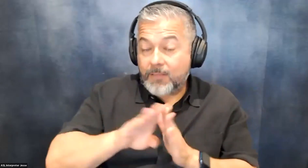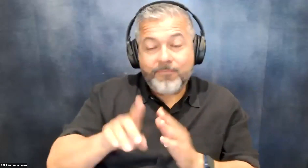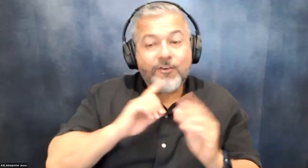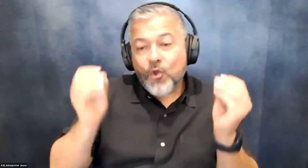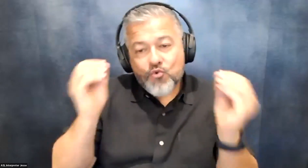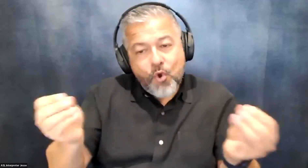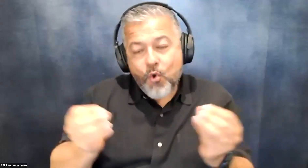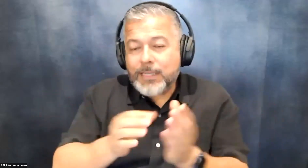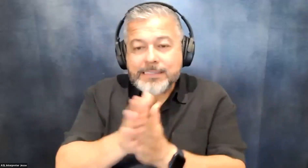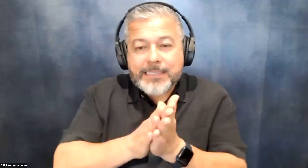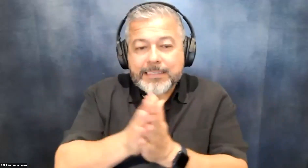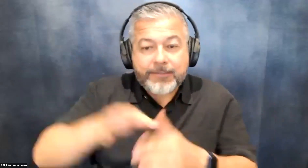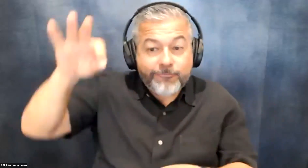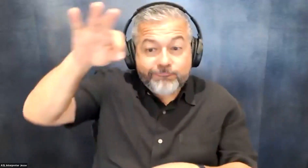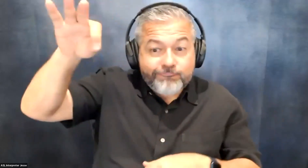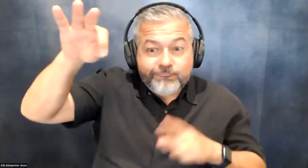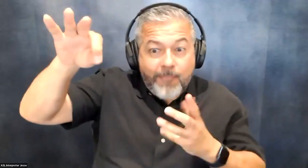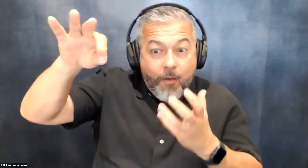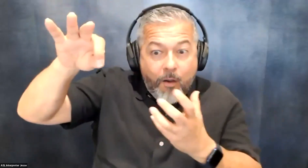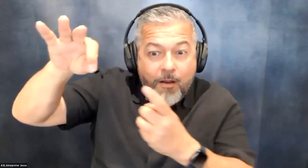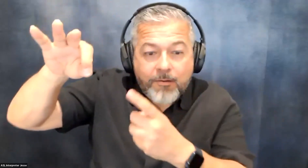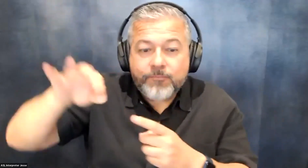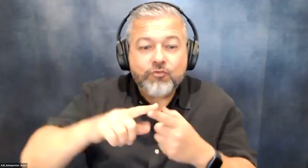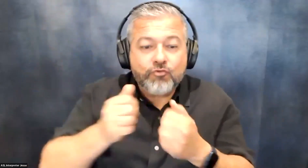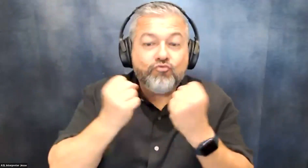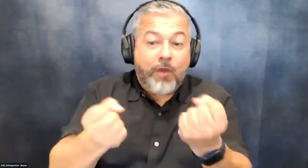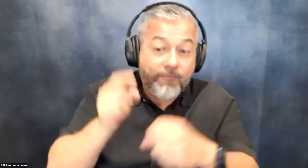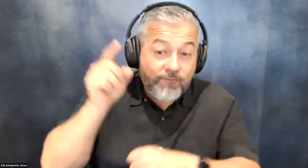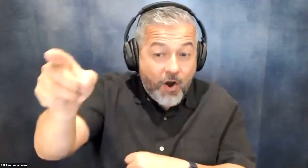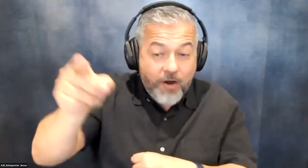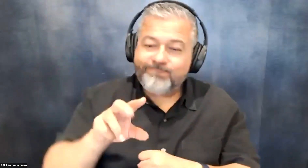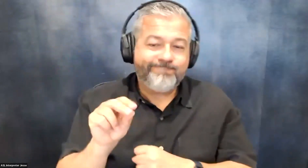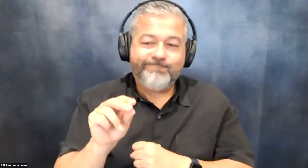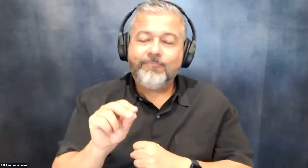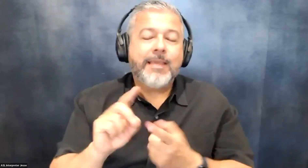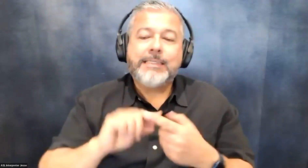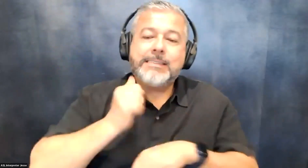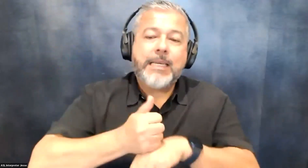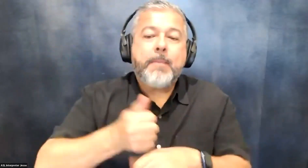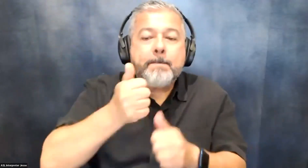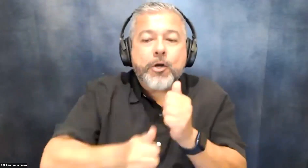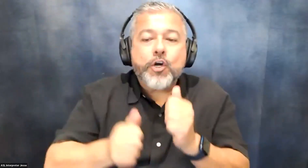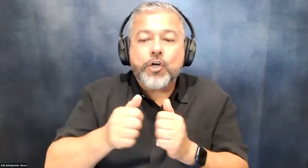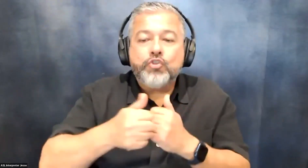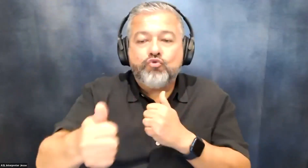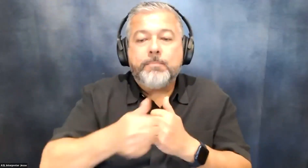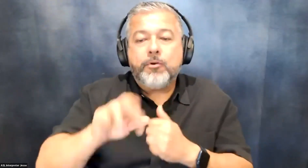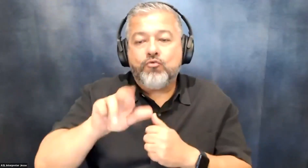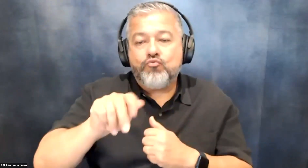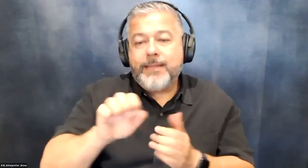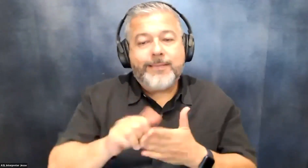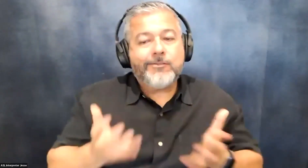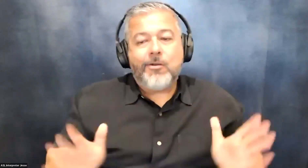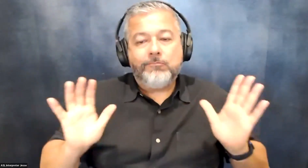for driving longer distances because the way they set it up was at a per trip rate. Eric, go ahead. Yeah.